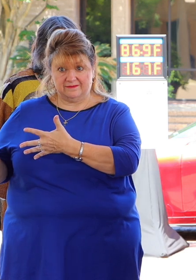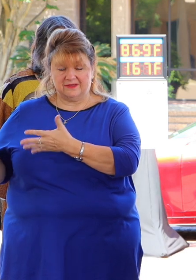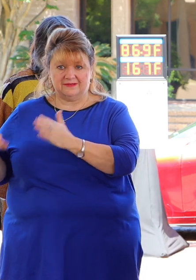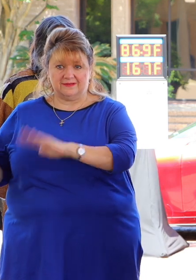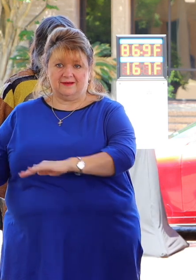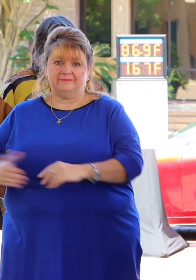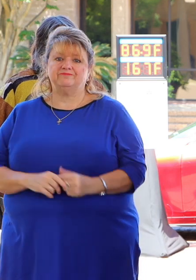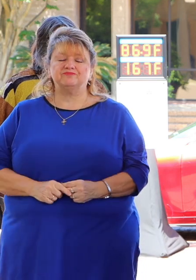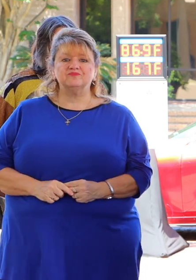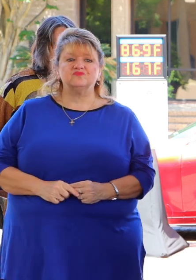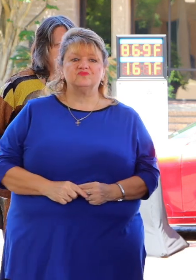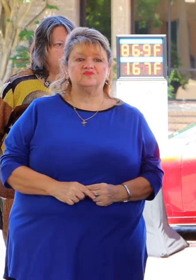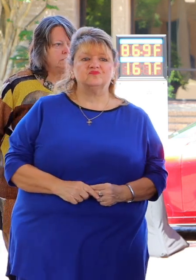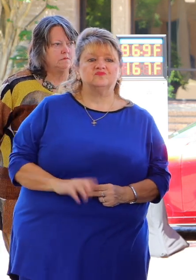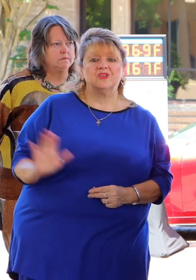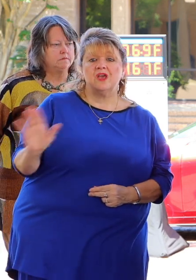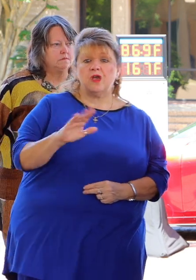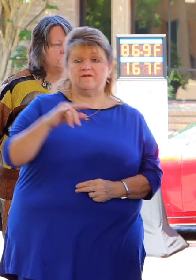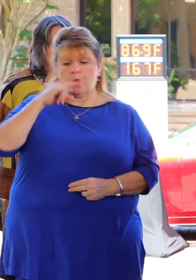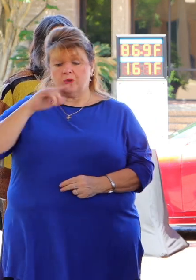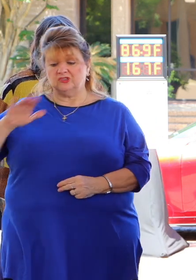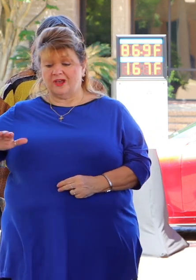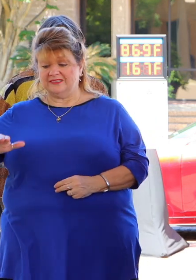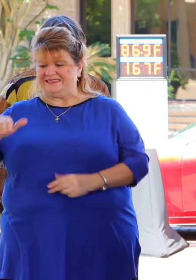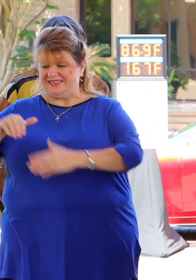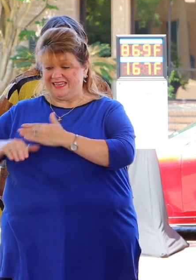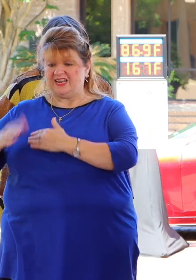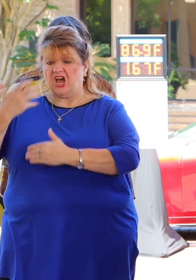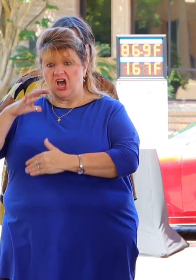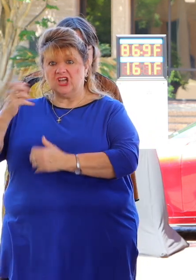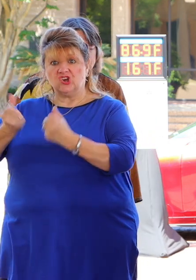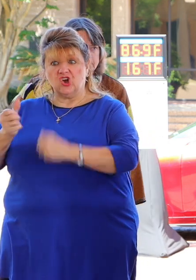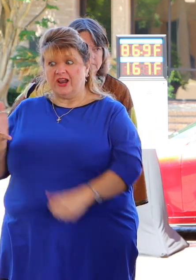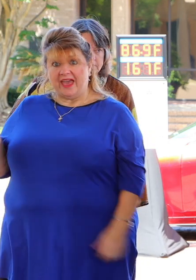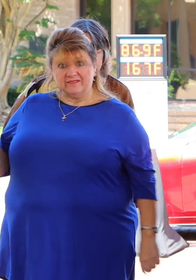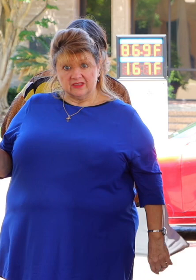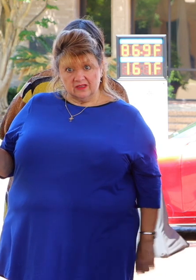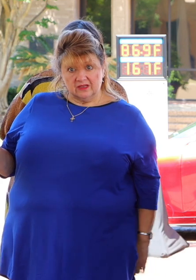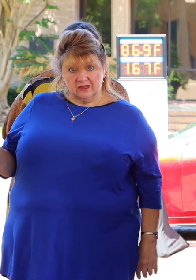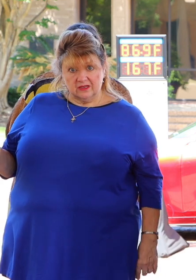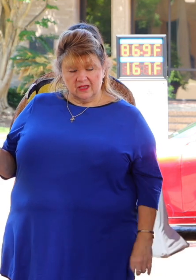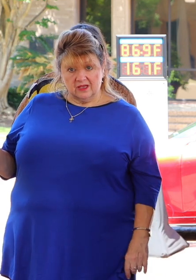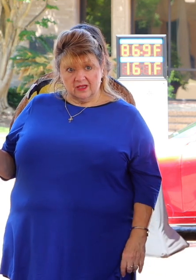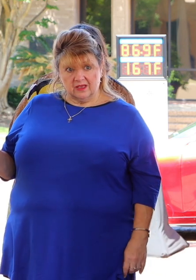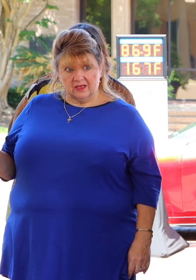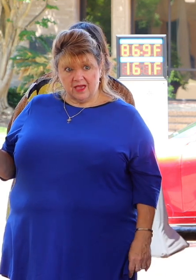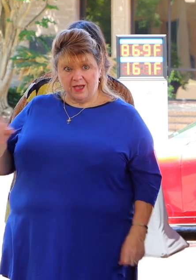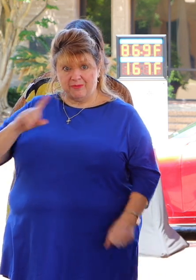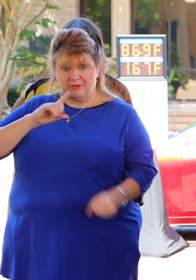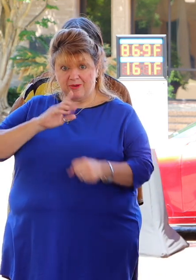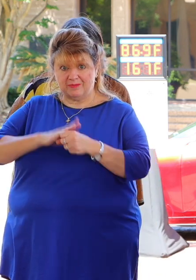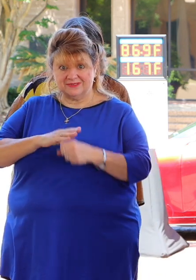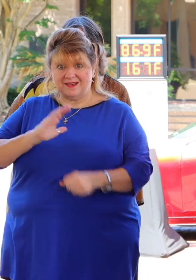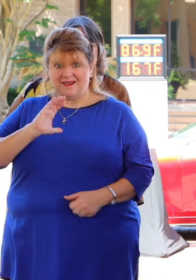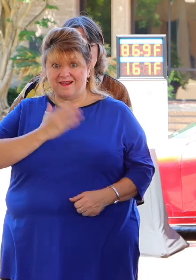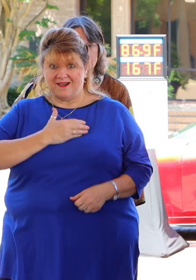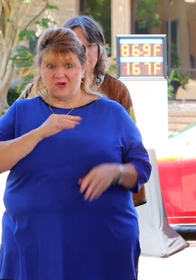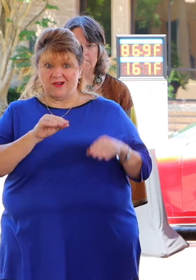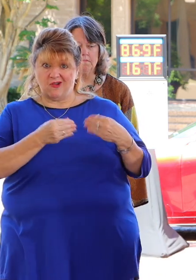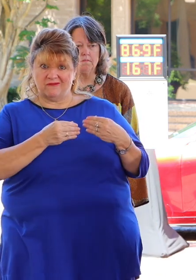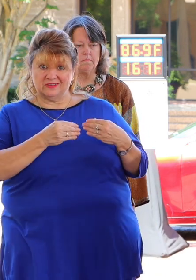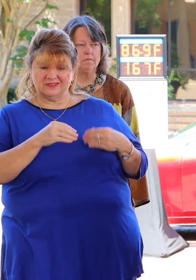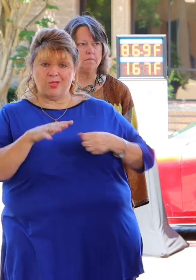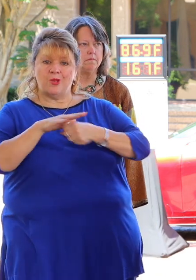If your child is in a hot car and left in a hot car, I promise you, our office, as well as local DAs,